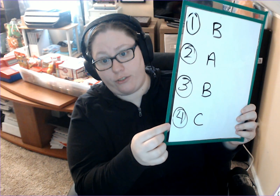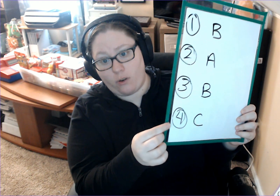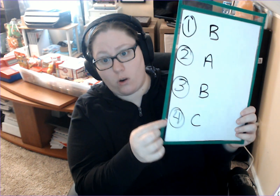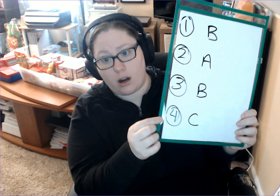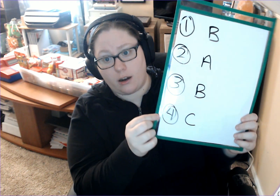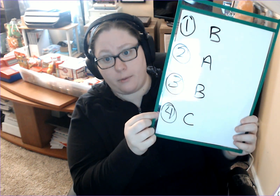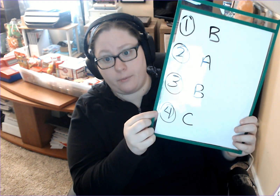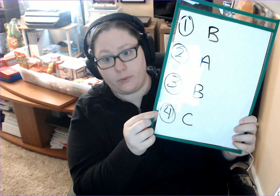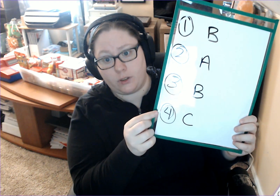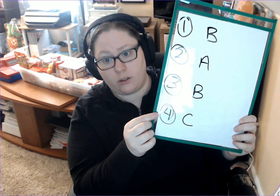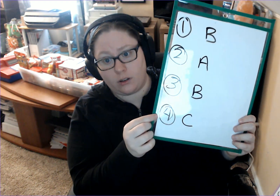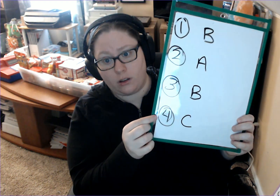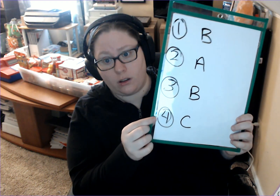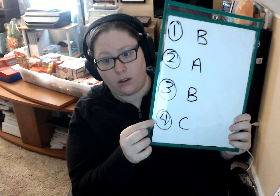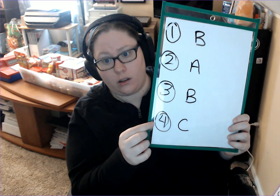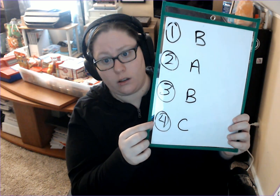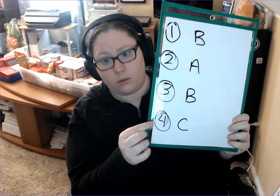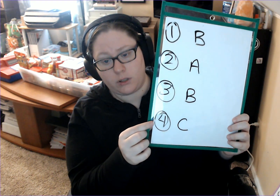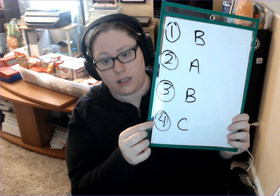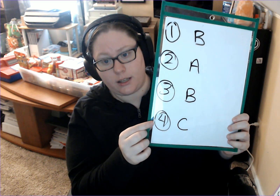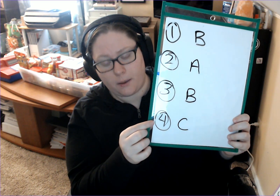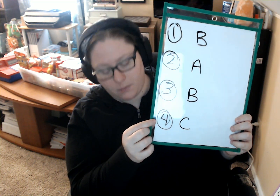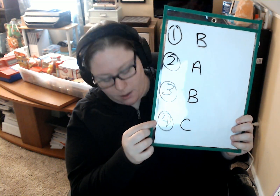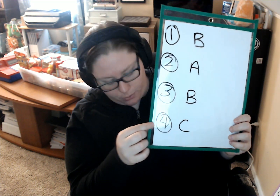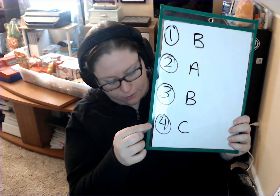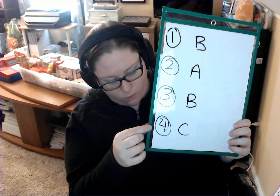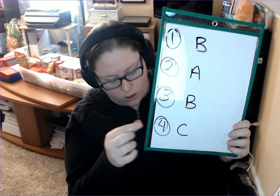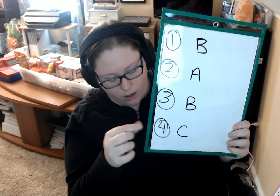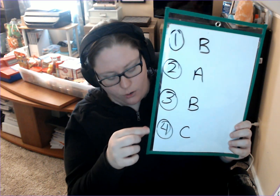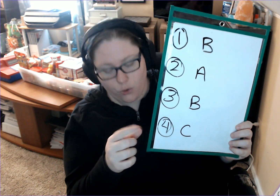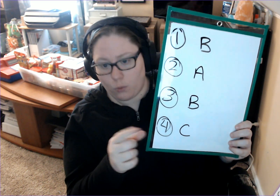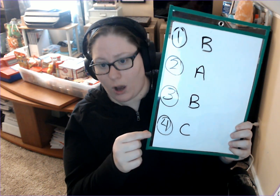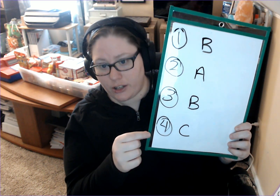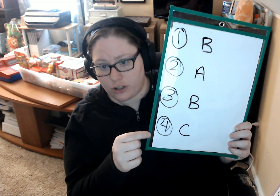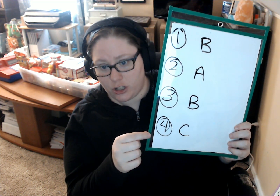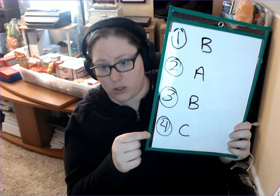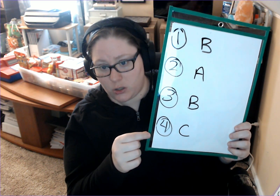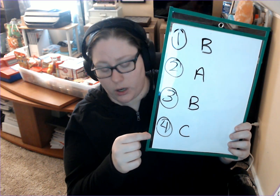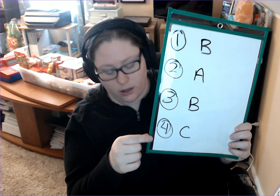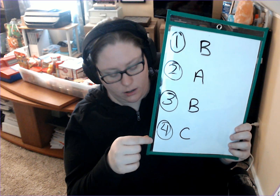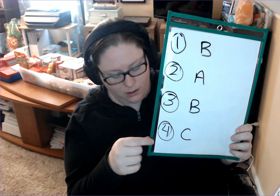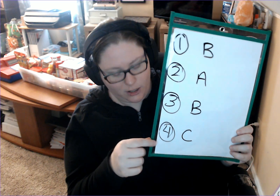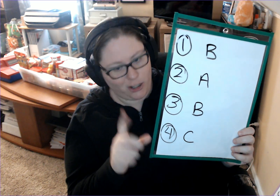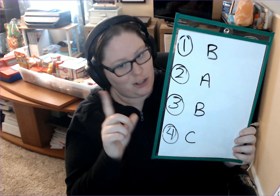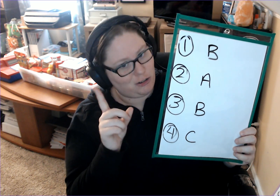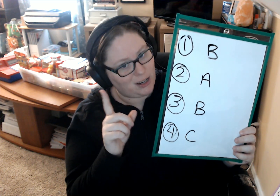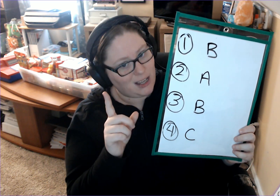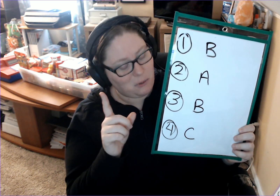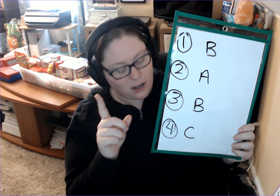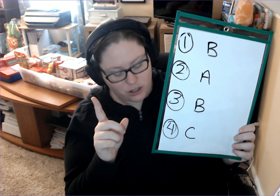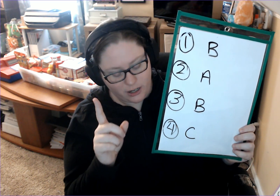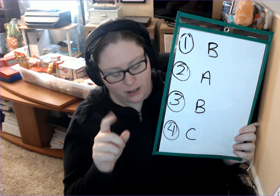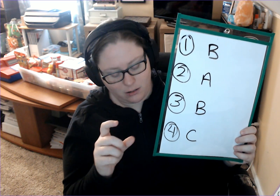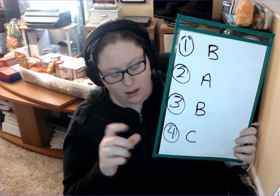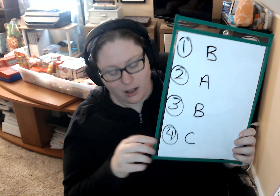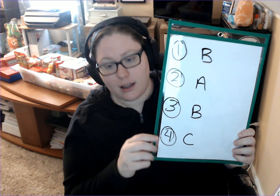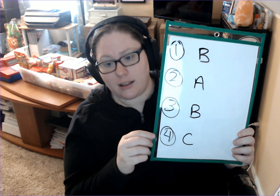4, let me see that. Yep, number 4, why should you sort? Tricky question. The answer